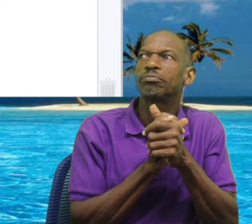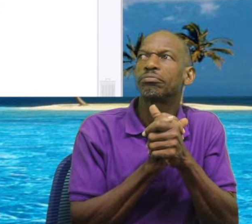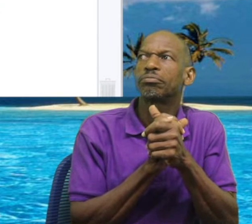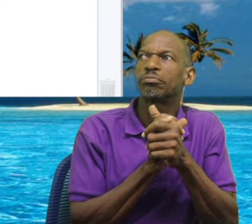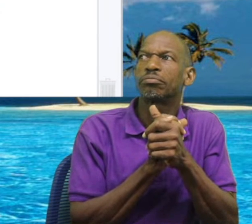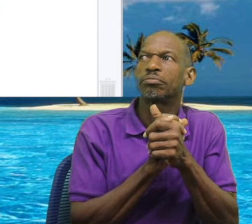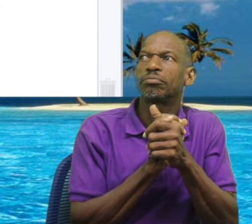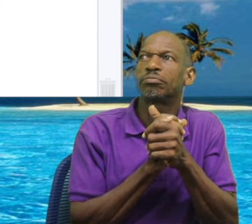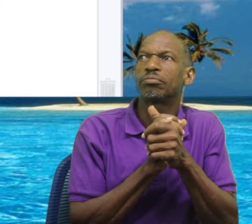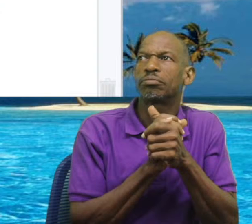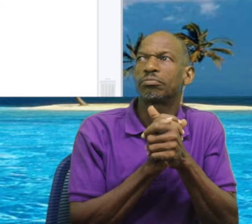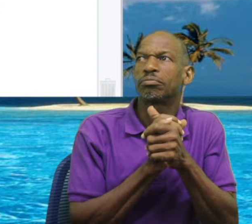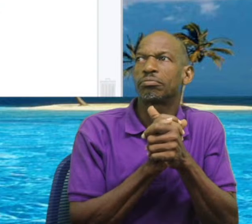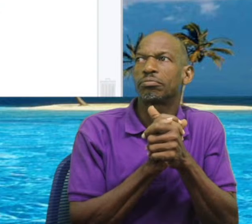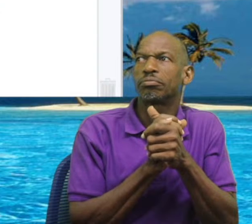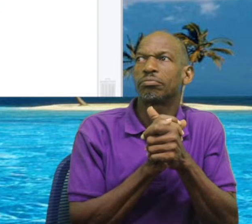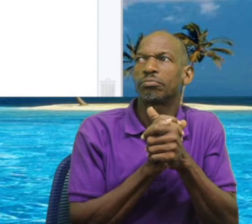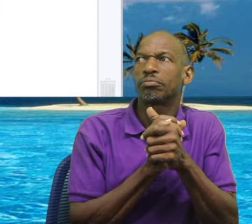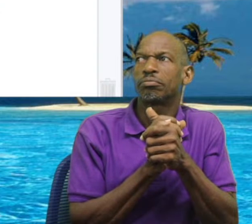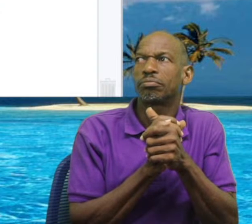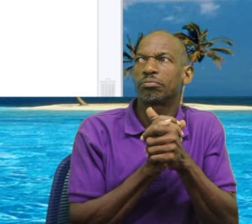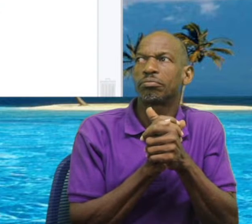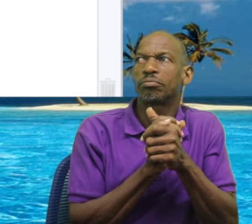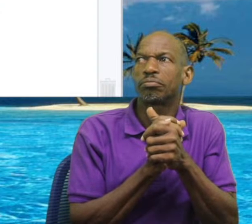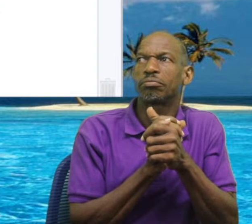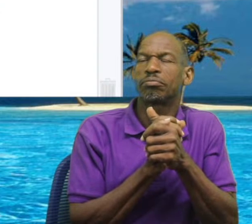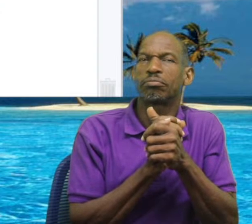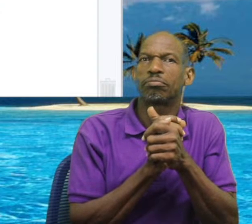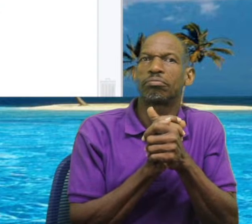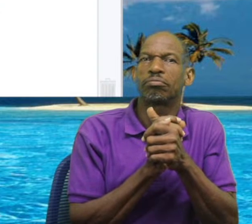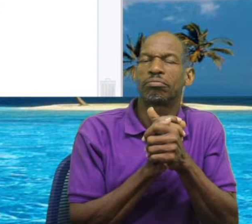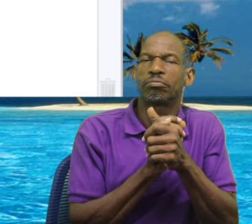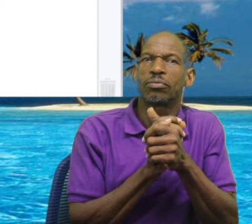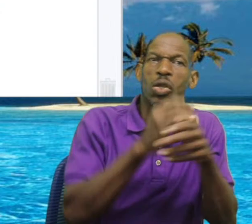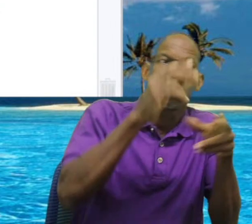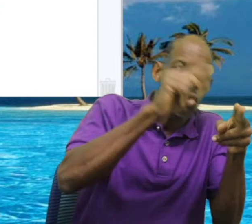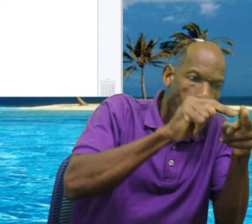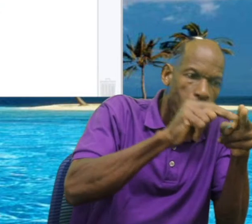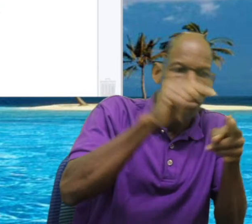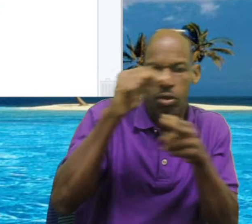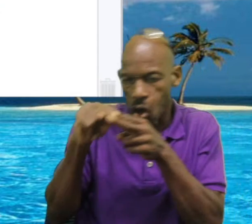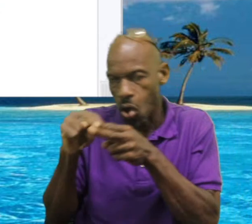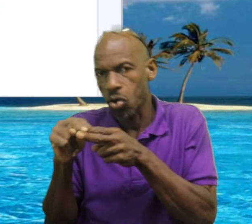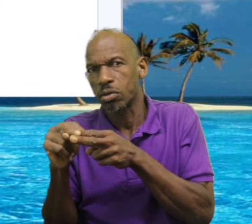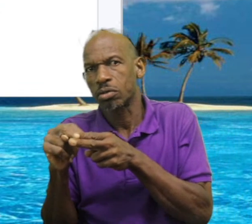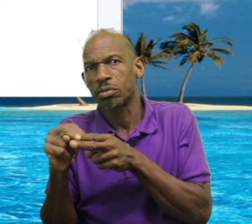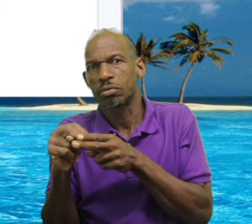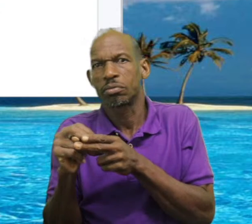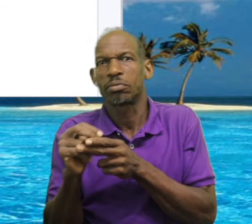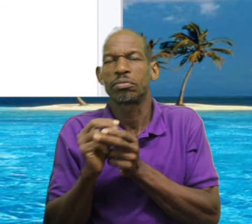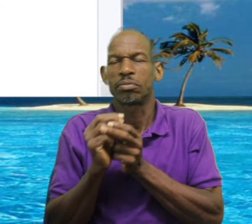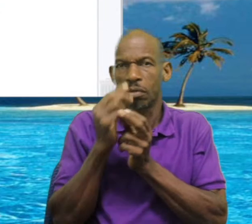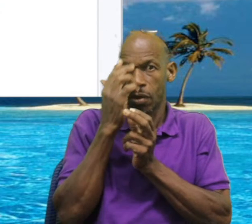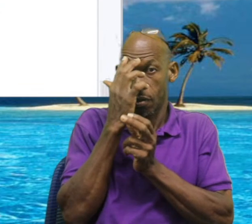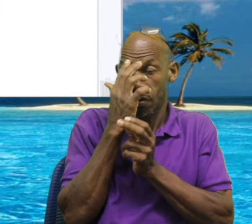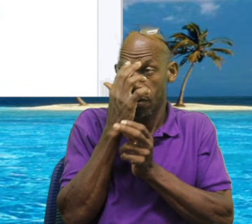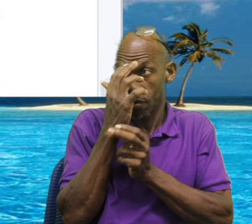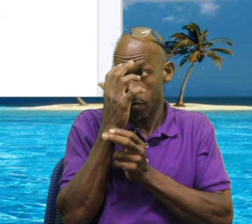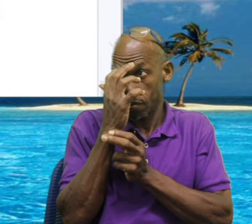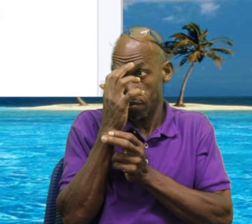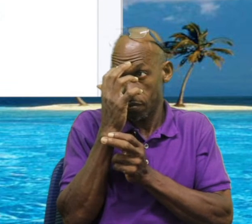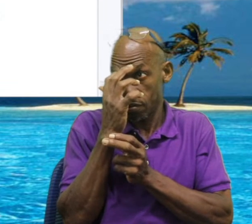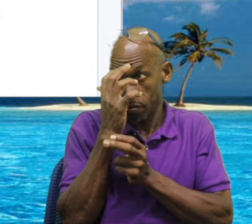Two nouns. Remember, they are the same kind of words. Same kind of